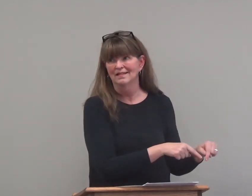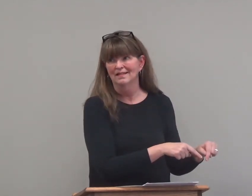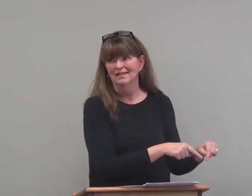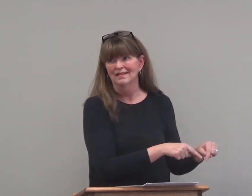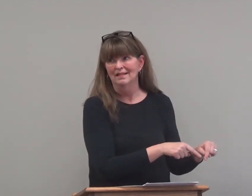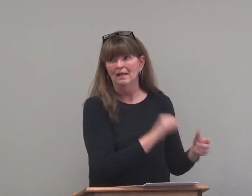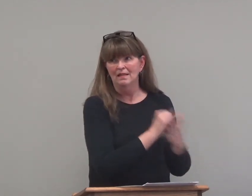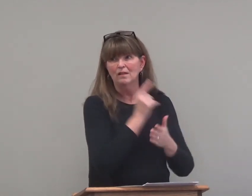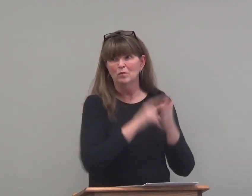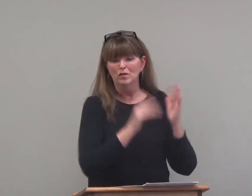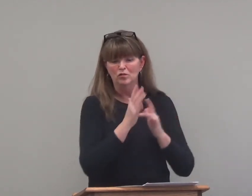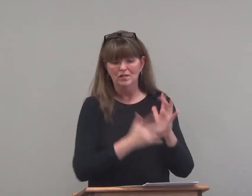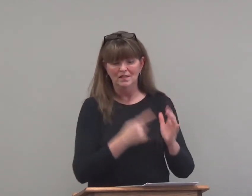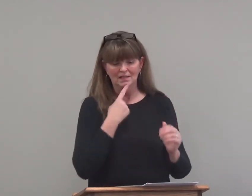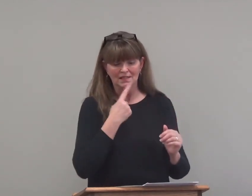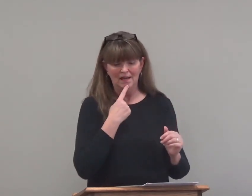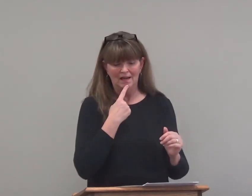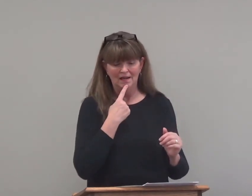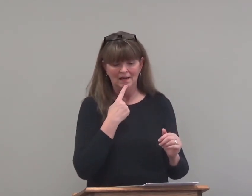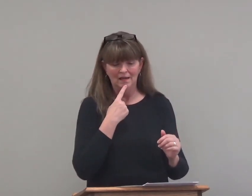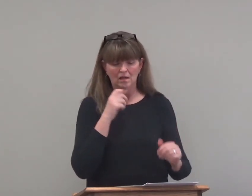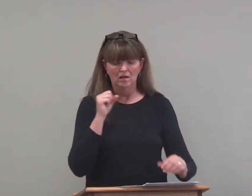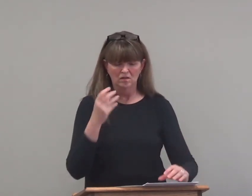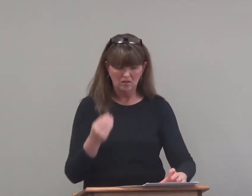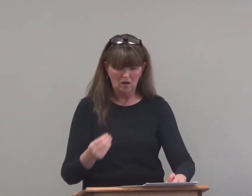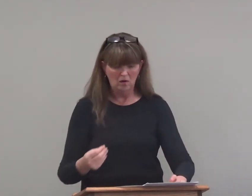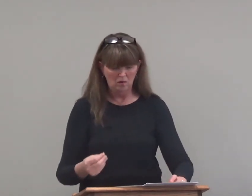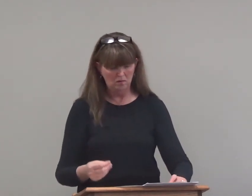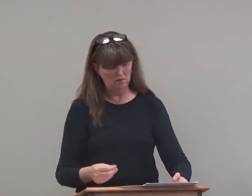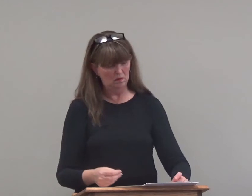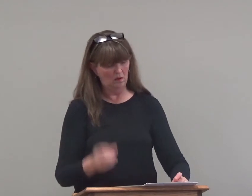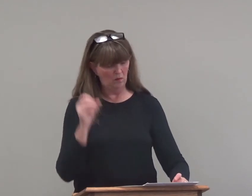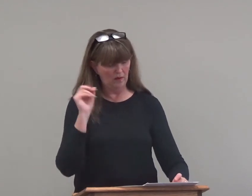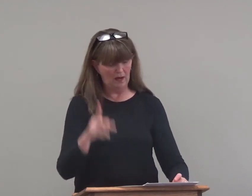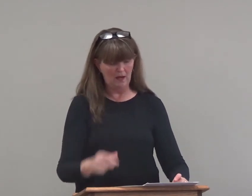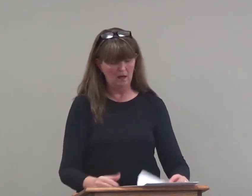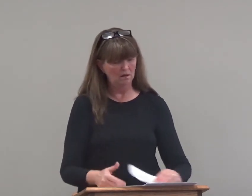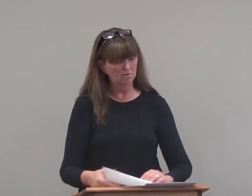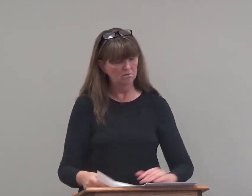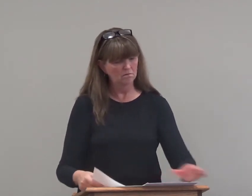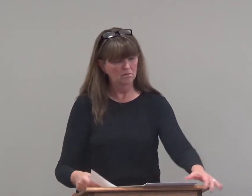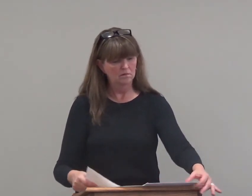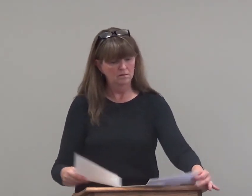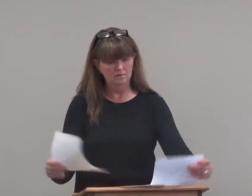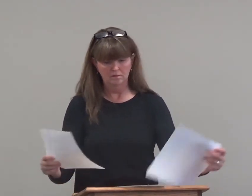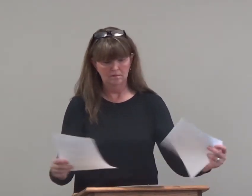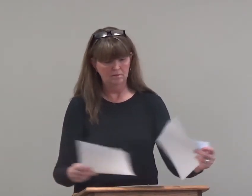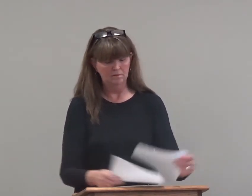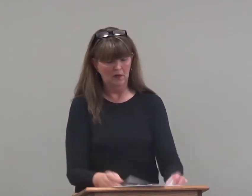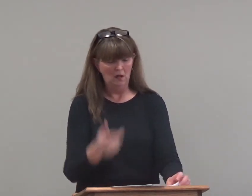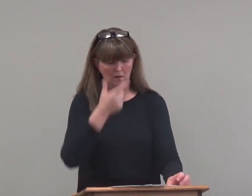Old Testament. That's what Jesus said. So, okay.